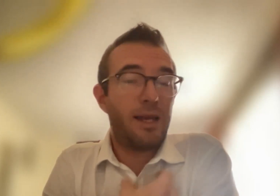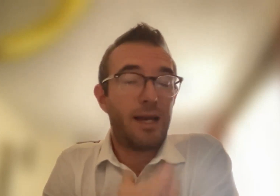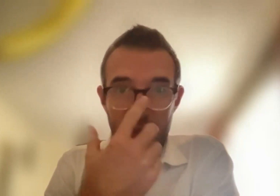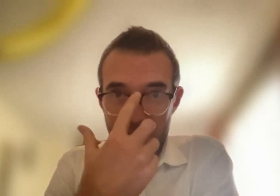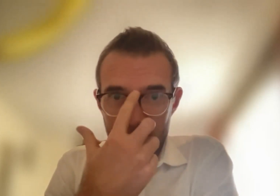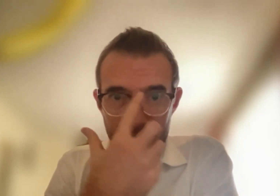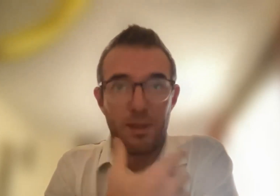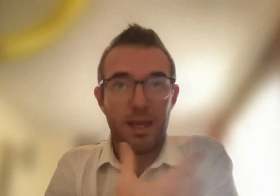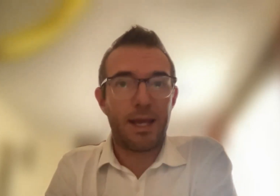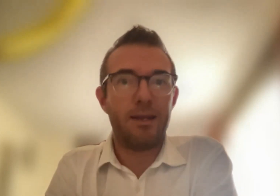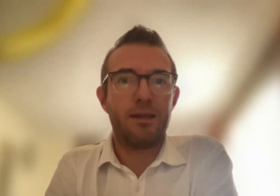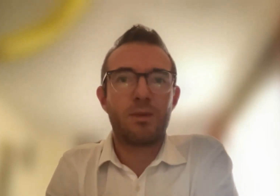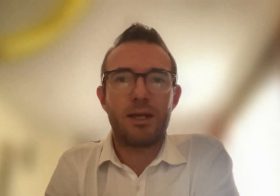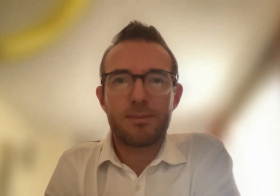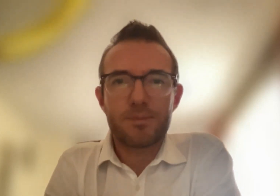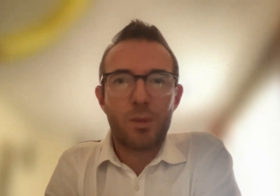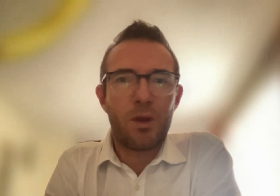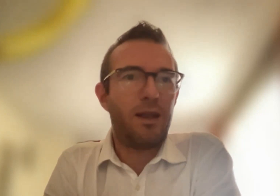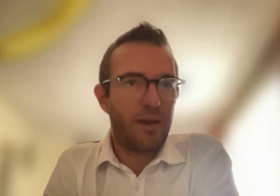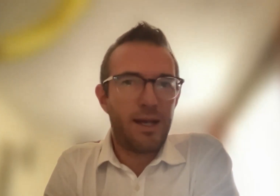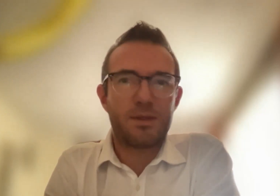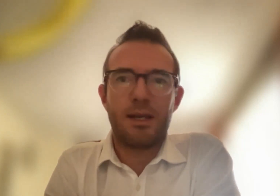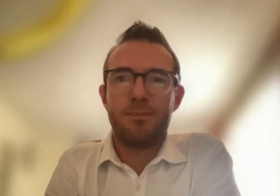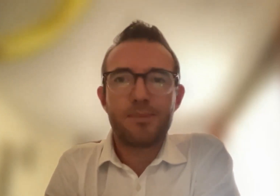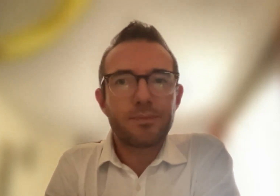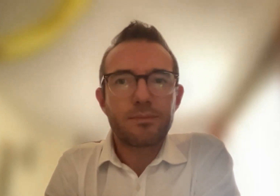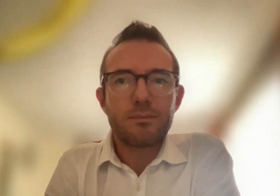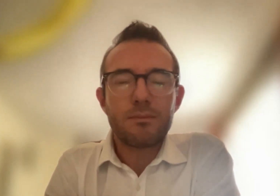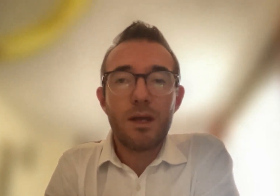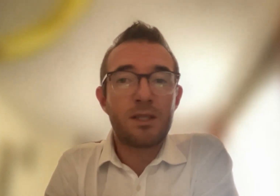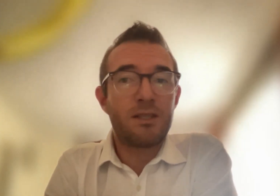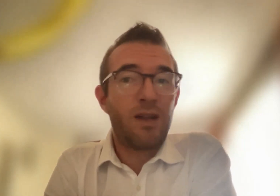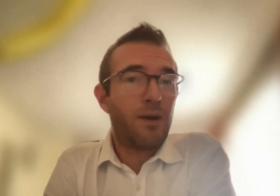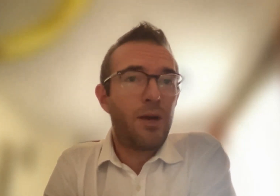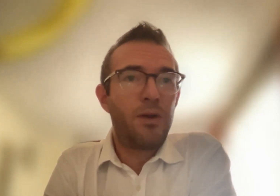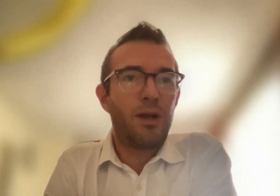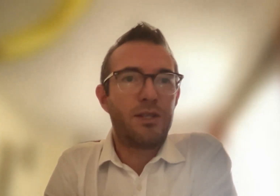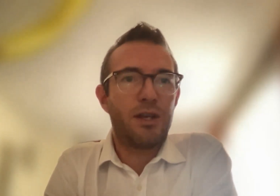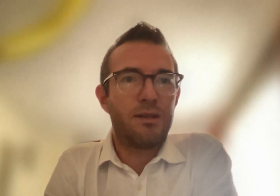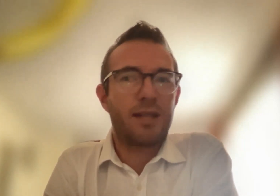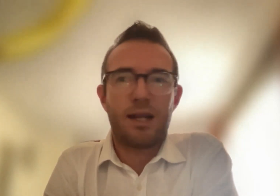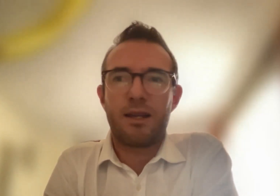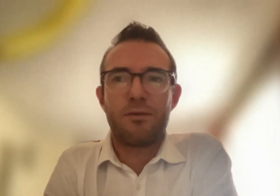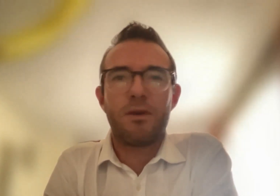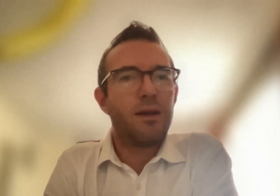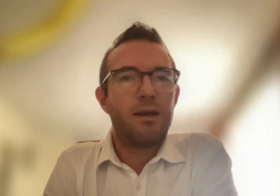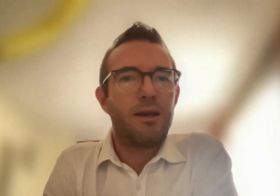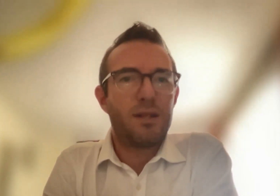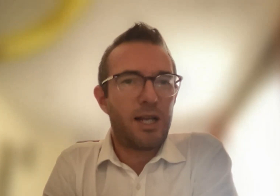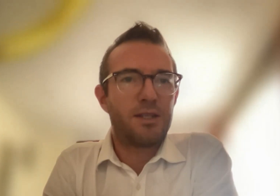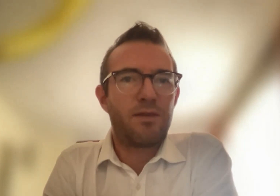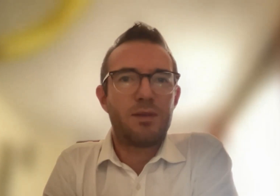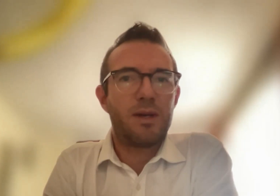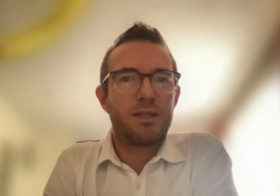great personally, actually, to be in Kenya this week with the Innovate Now team to develop my own knowledge and understanding of